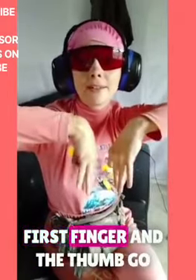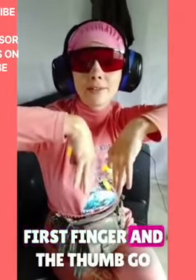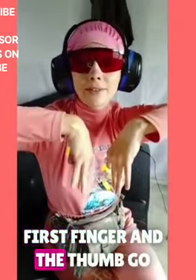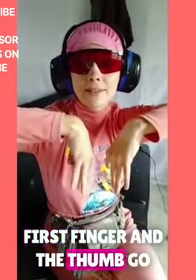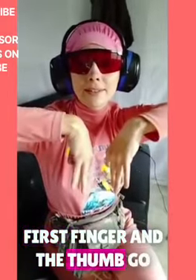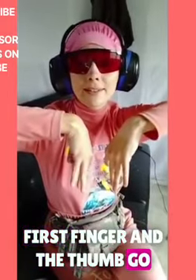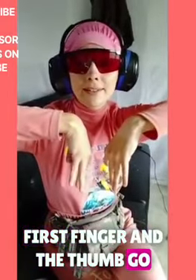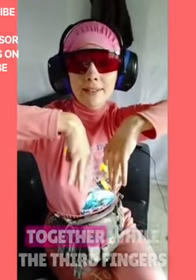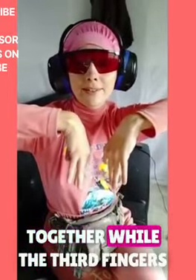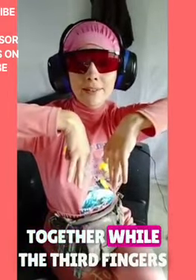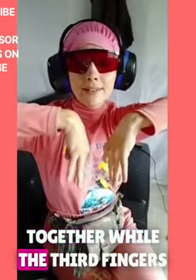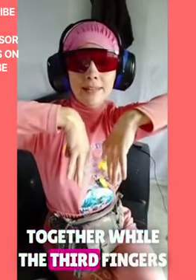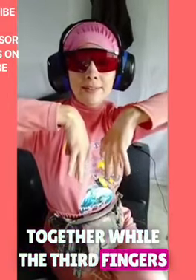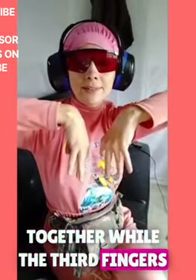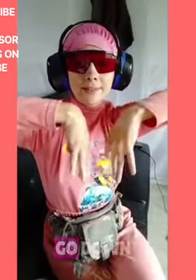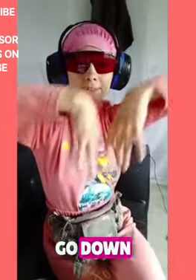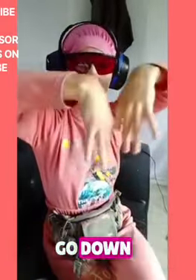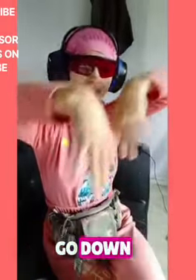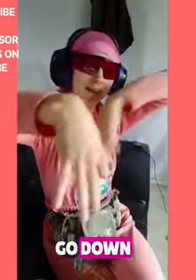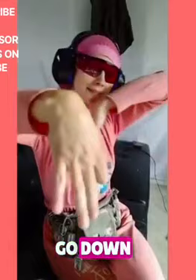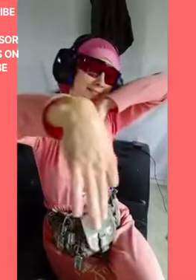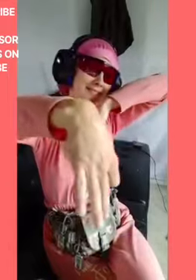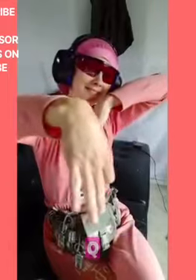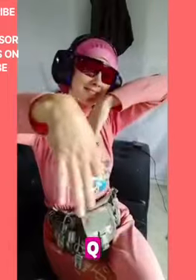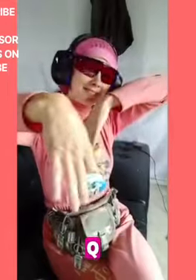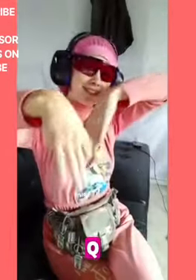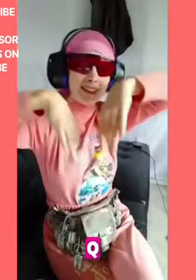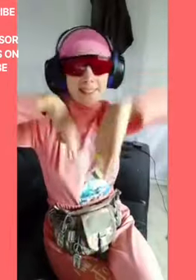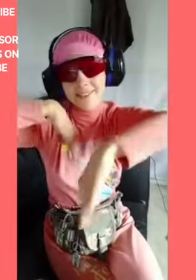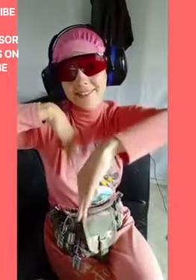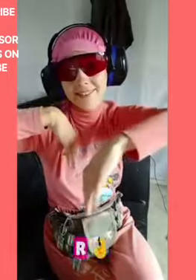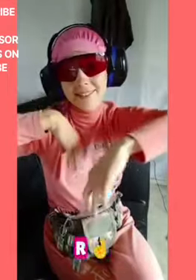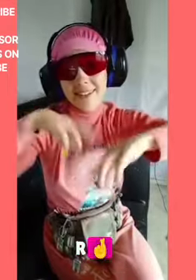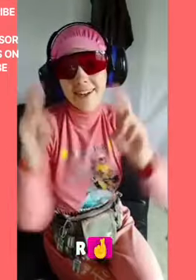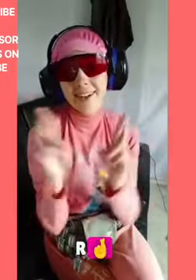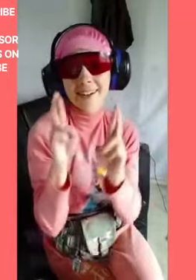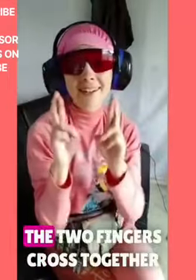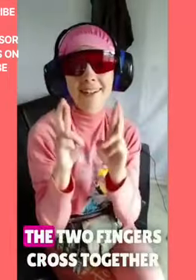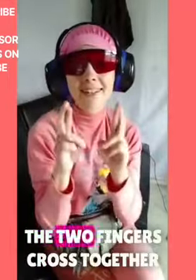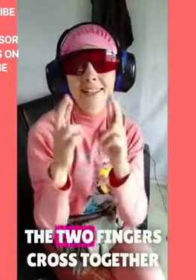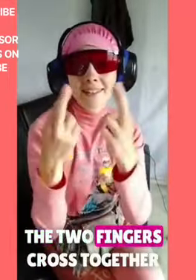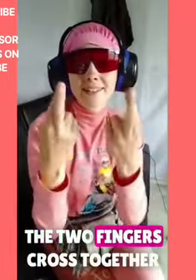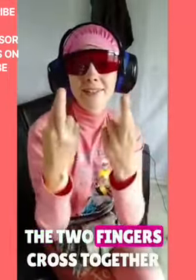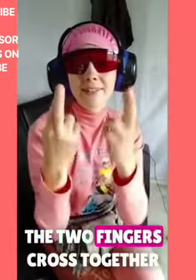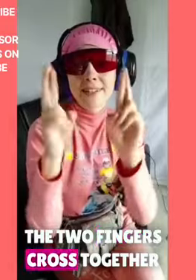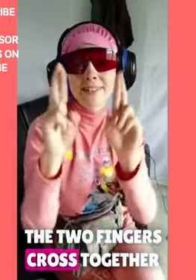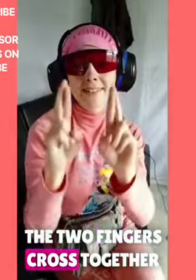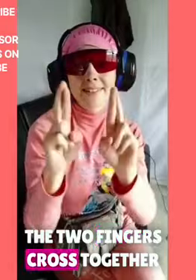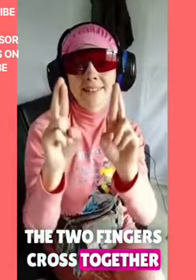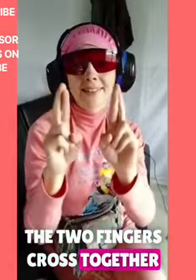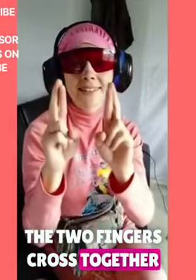and the thumb go together while the three fingers go down. Q. R. The two fingers cross together